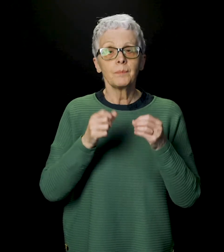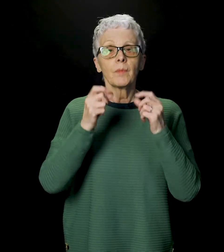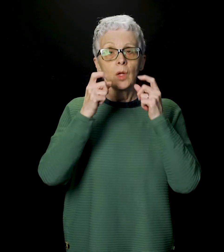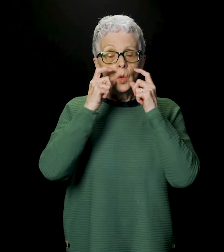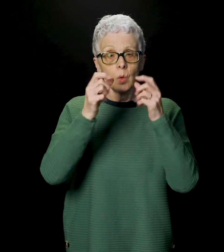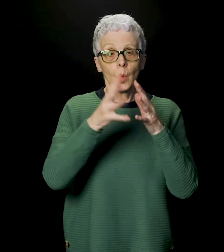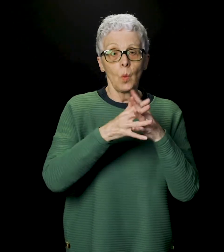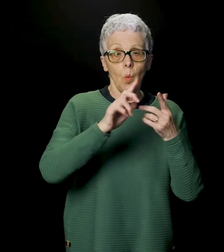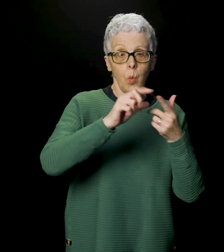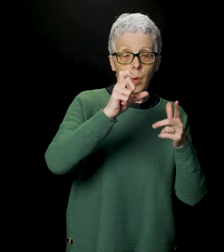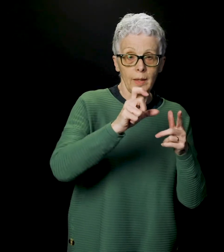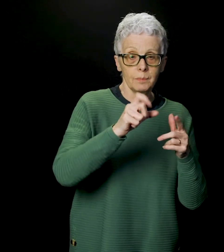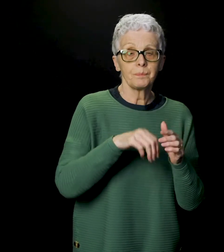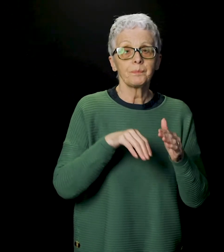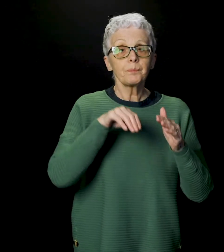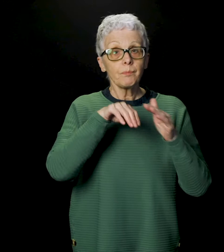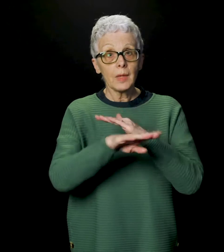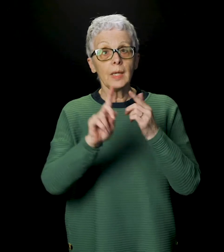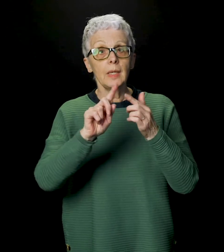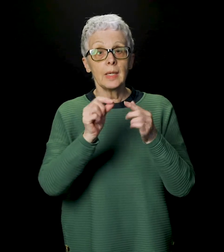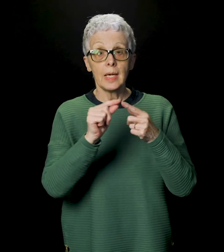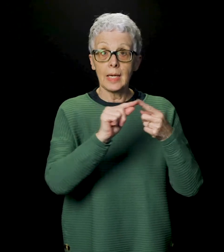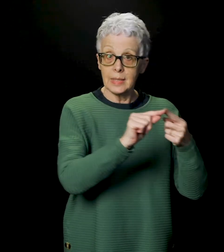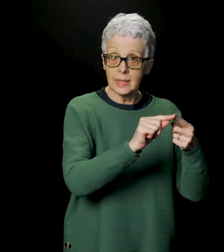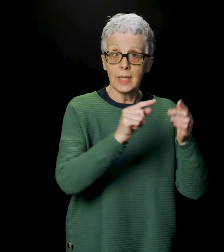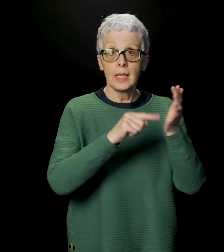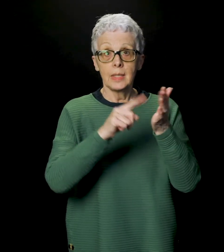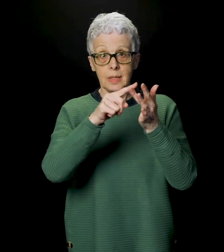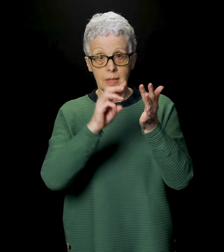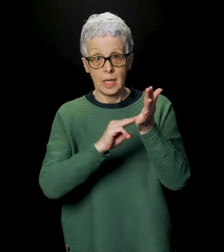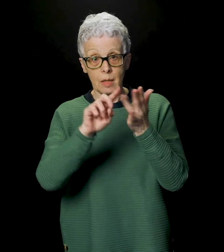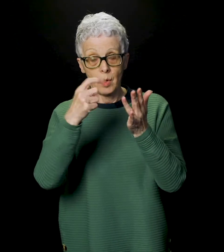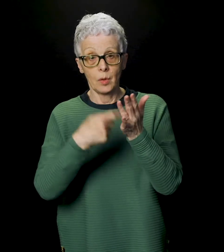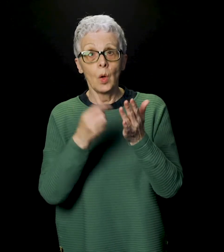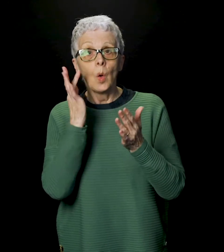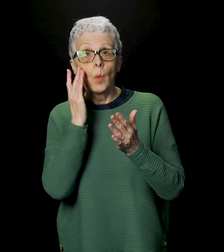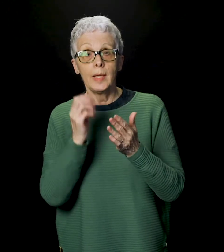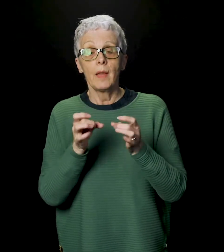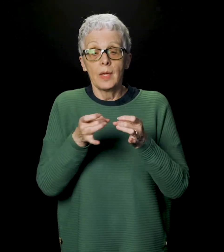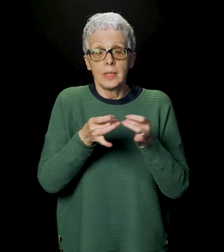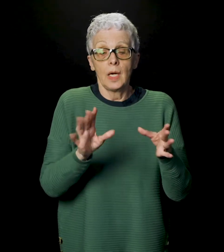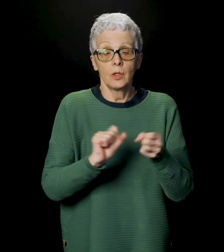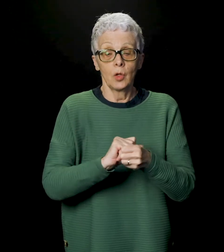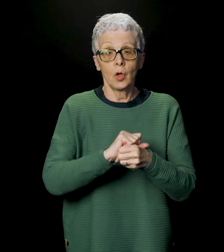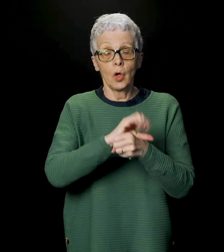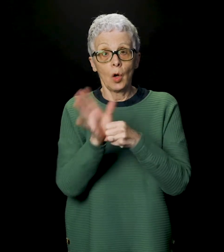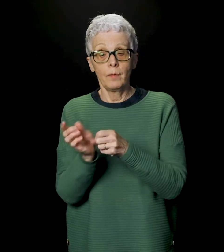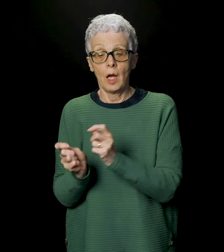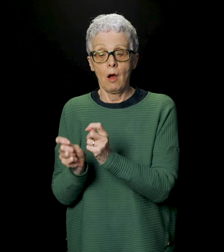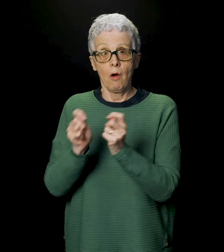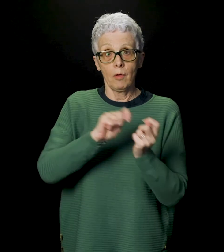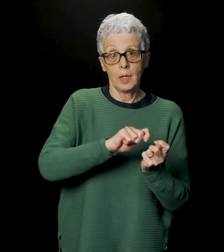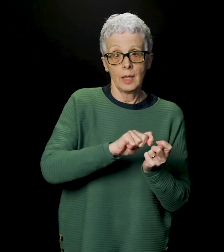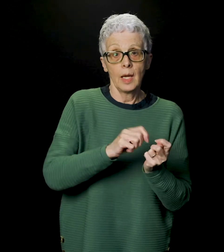Another exciting story is in East Timor, when they started with COVID and their lockdowns, some of the